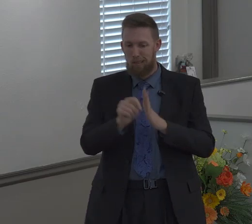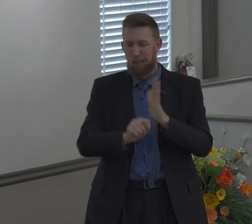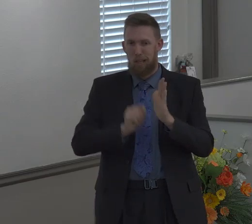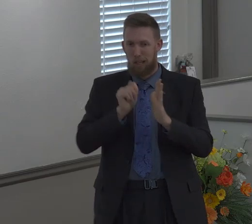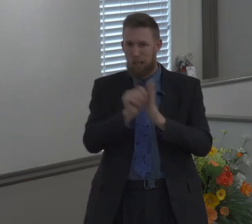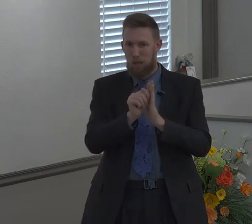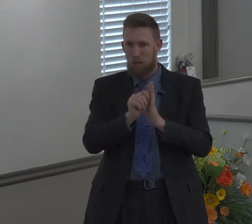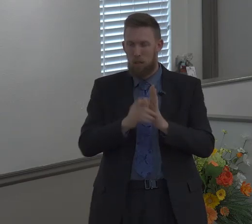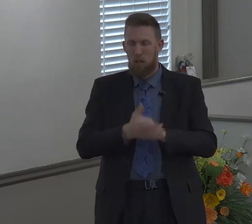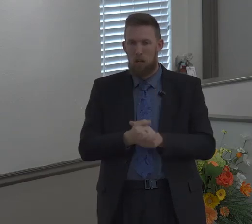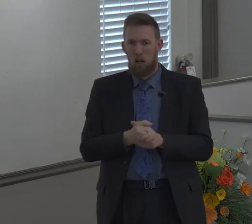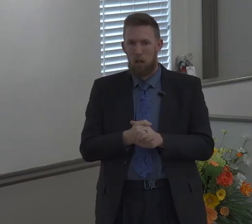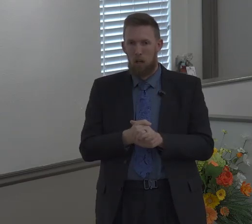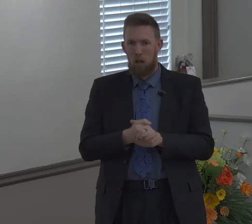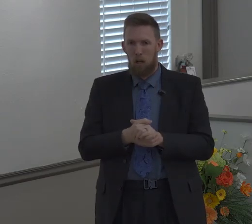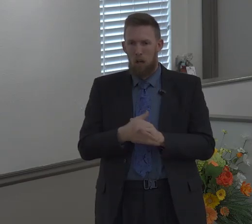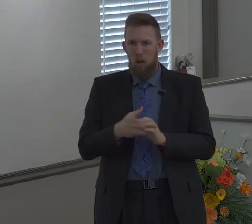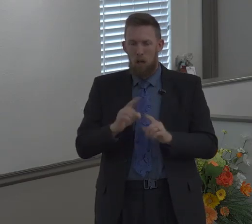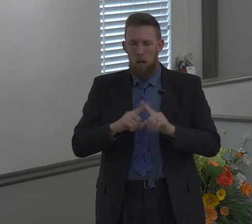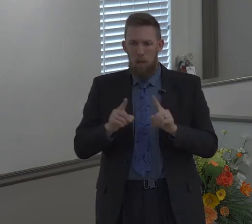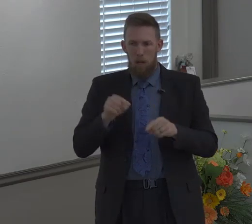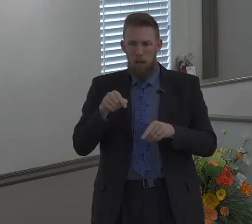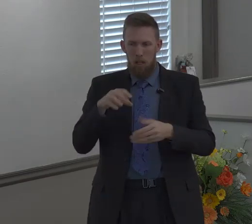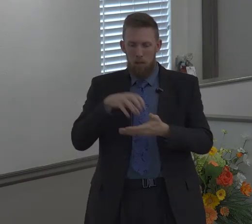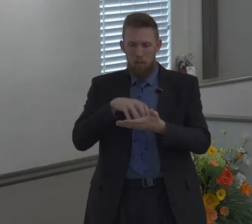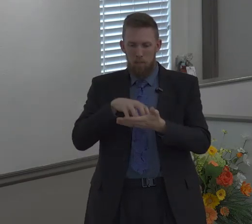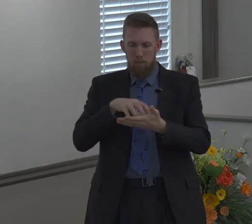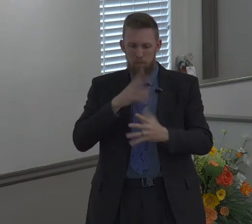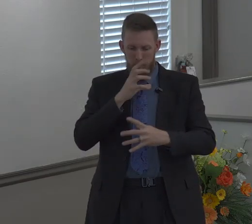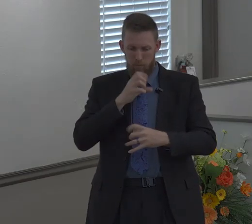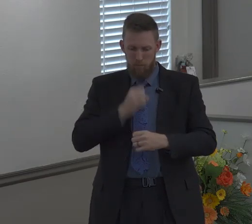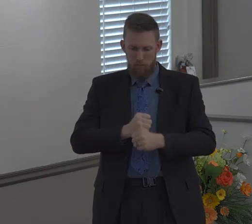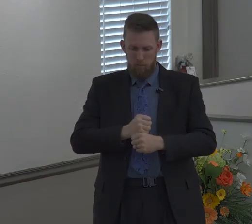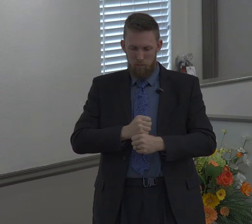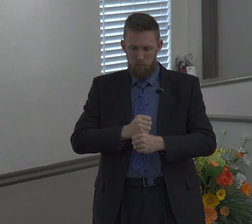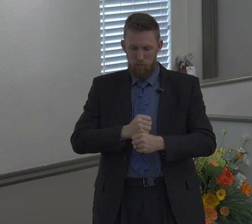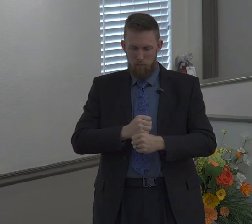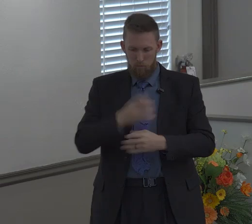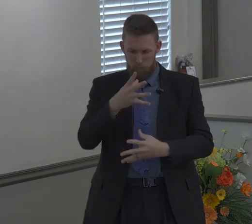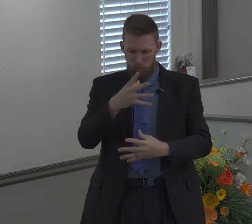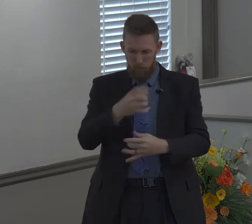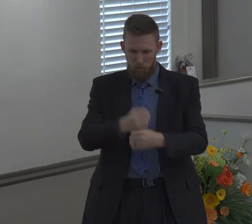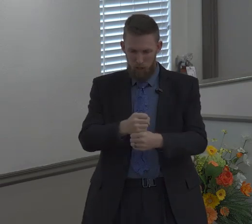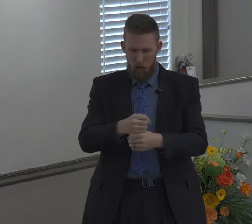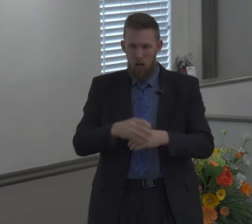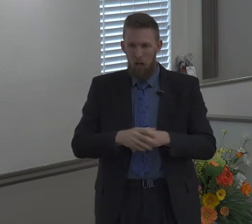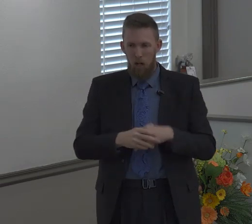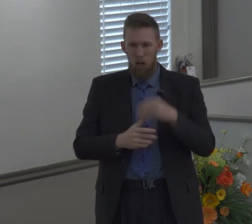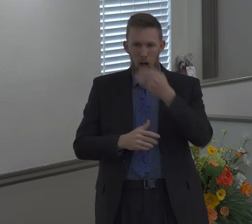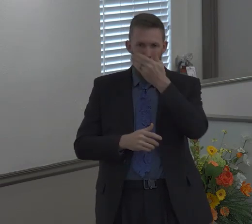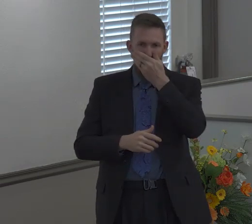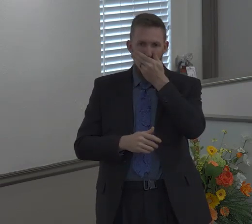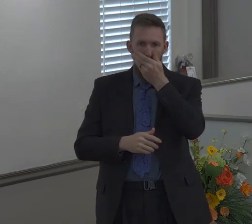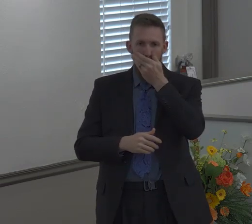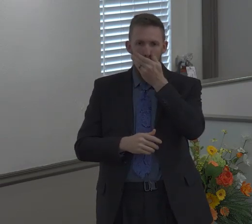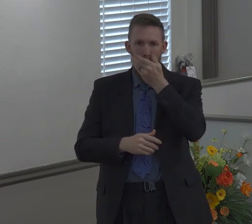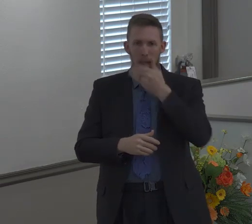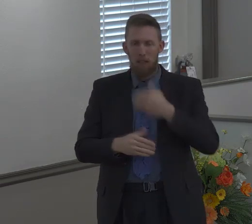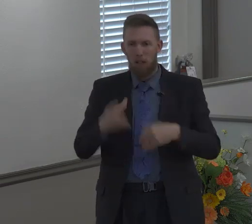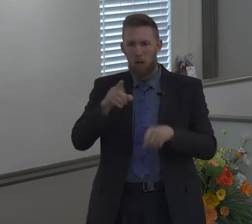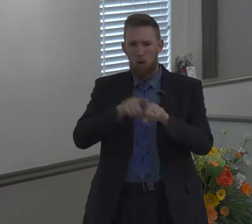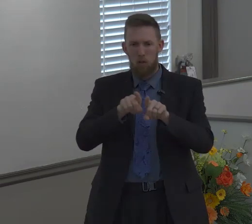time, but condenses it down to this: know also that in